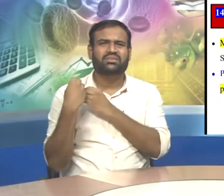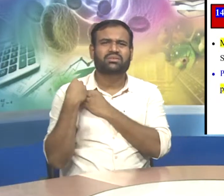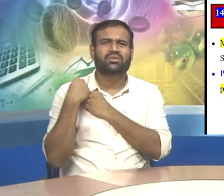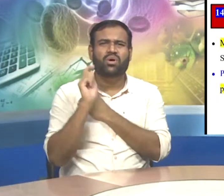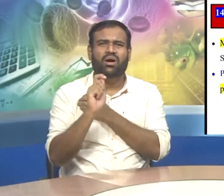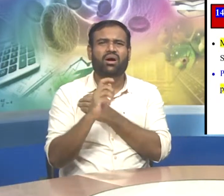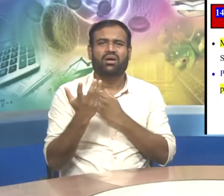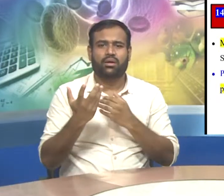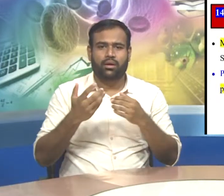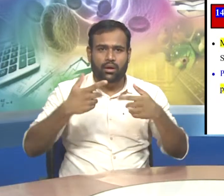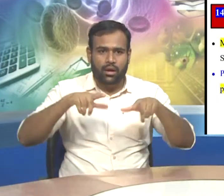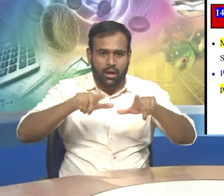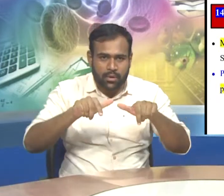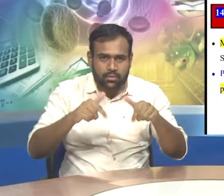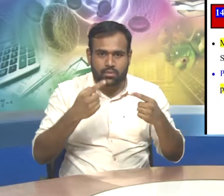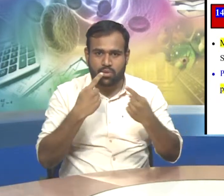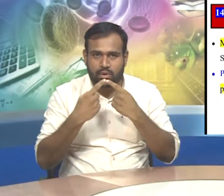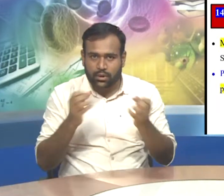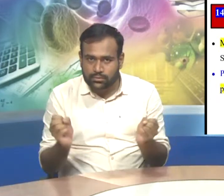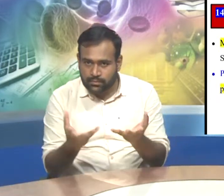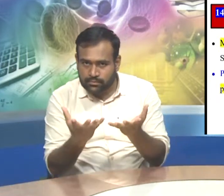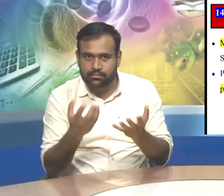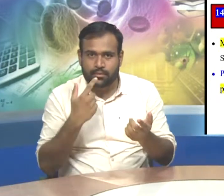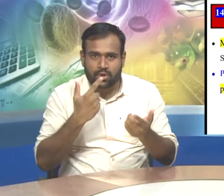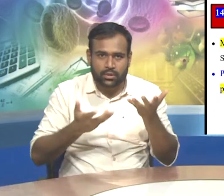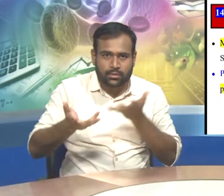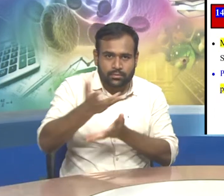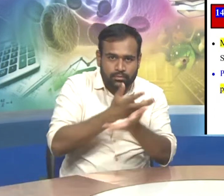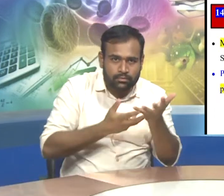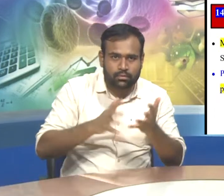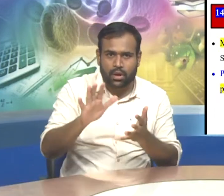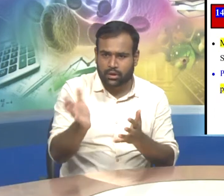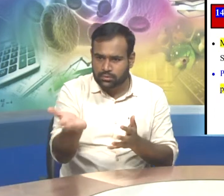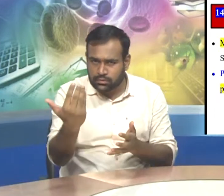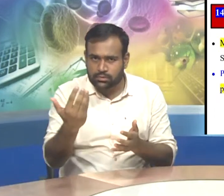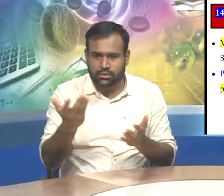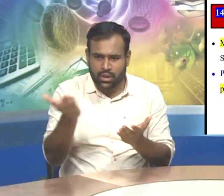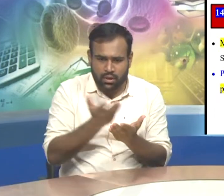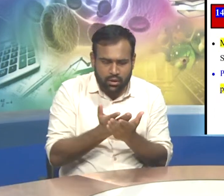Presides over the meeting of the House and conducts its proceedings.